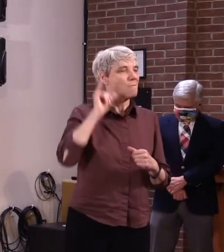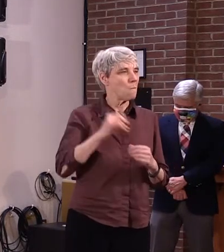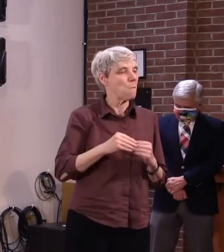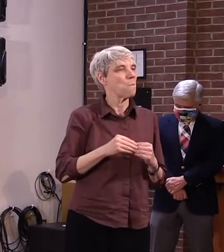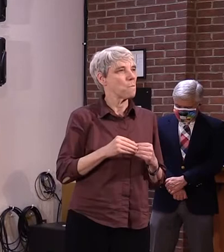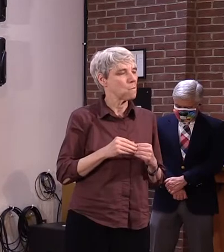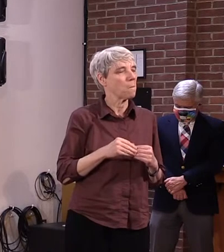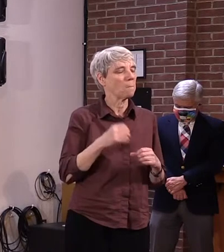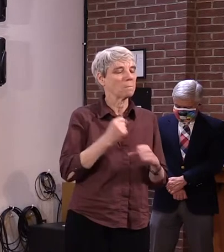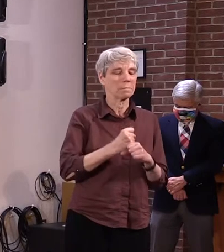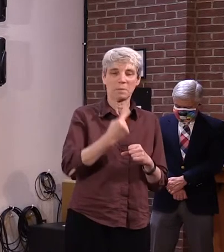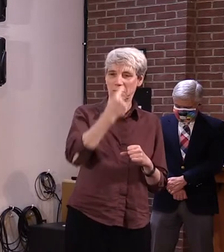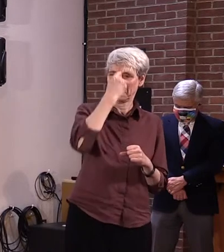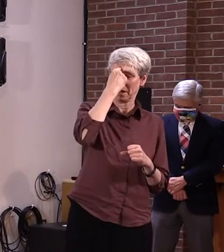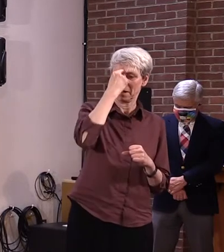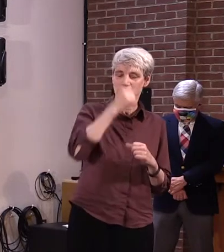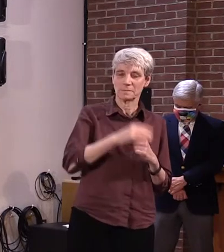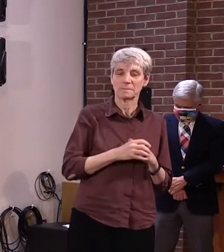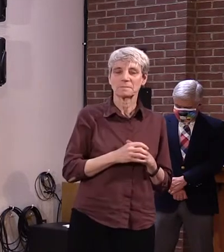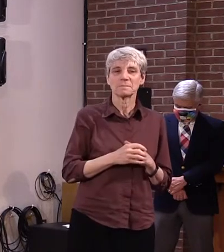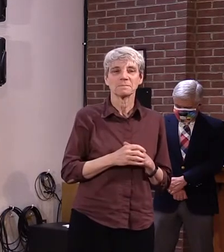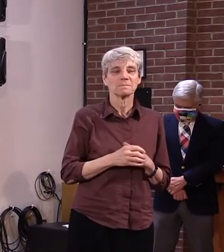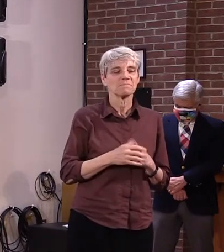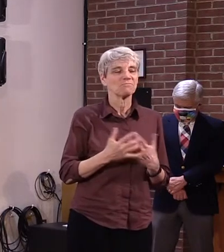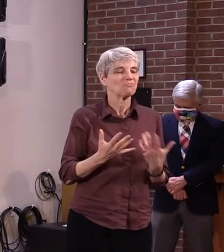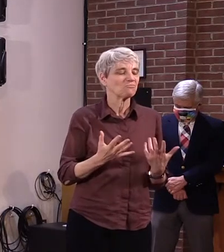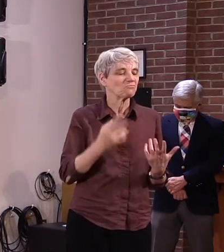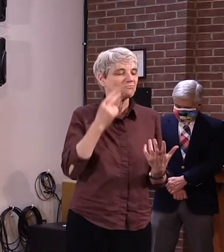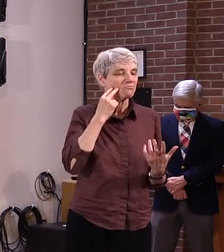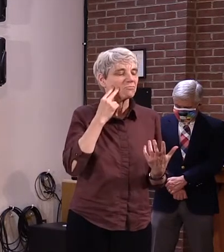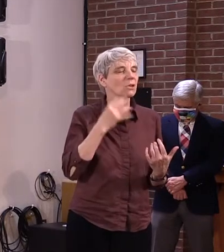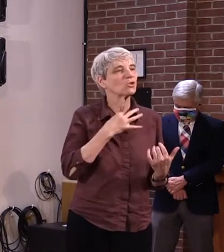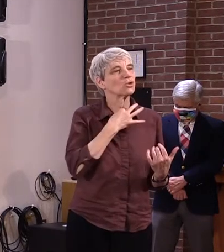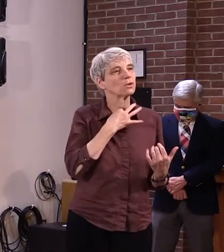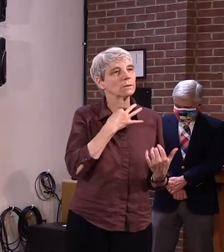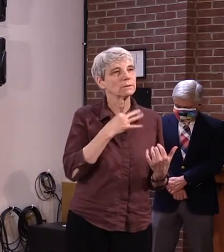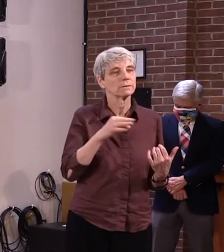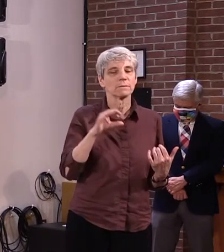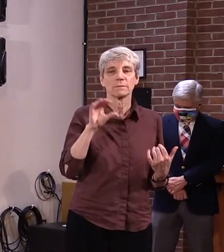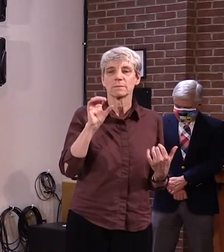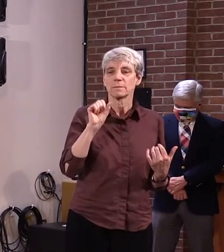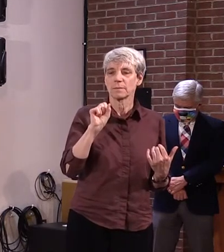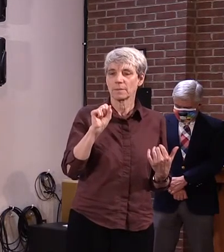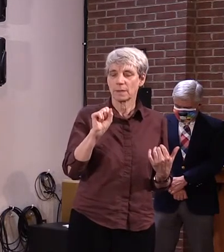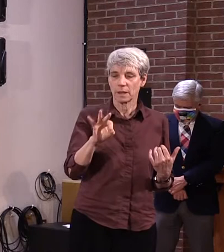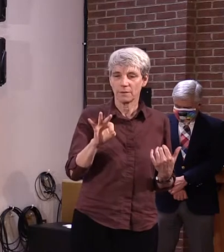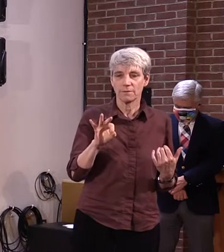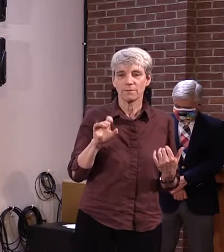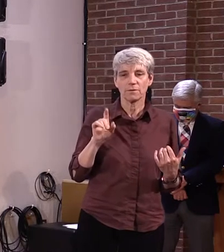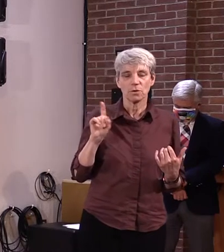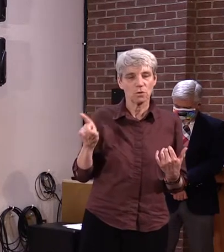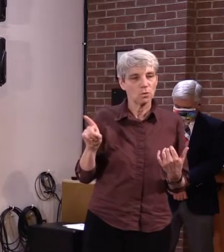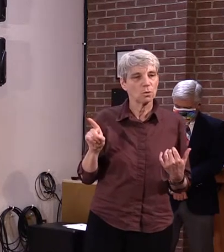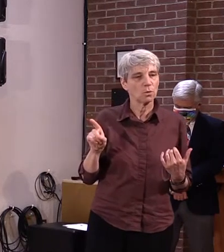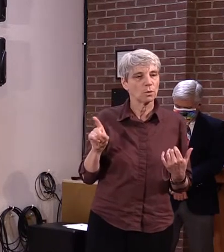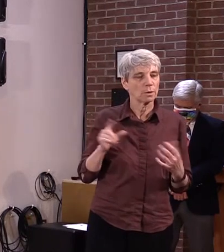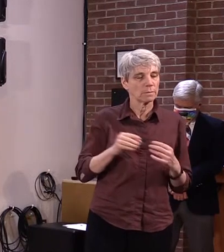I'm curious as to whether any progress has been made in putting together